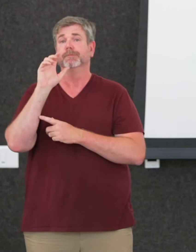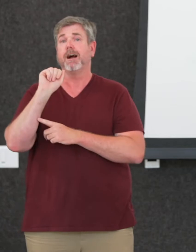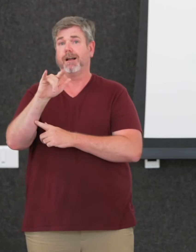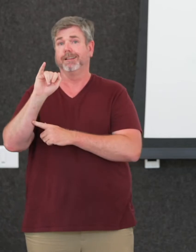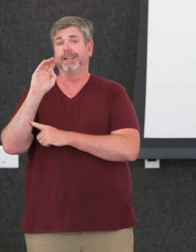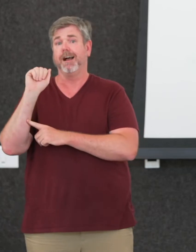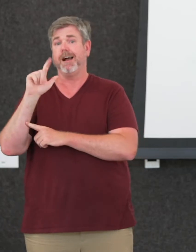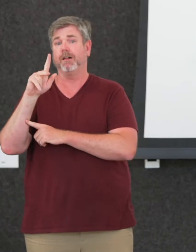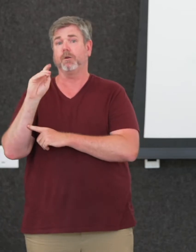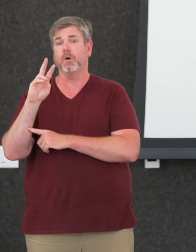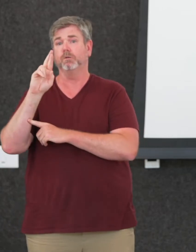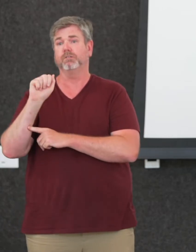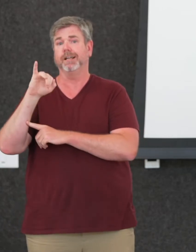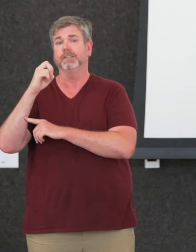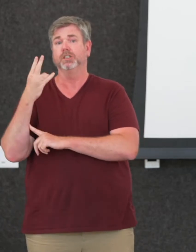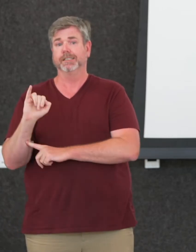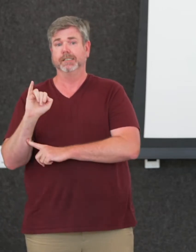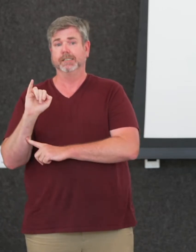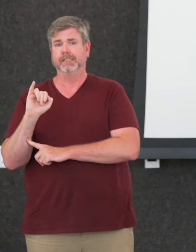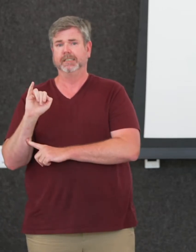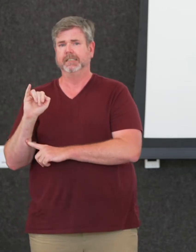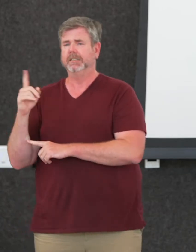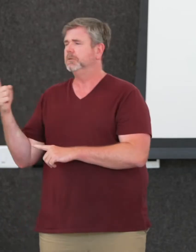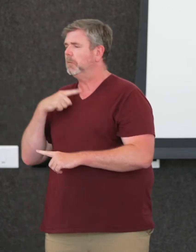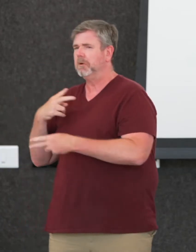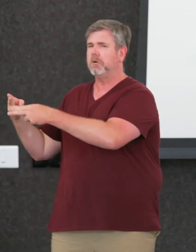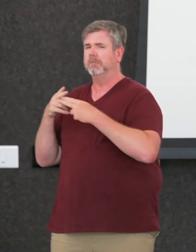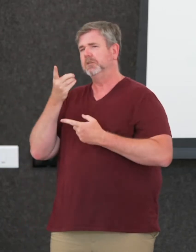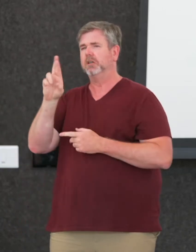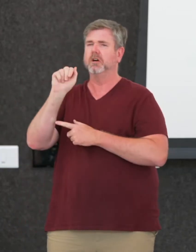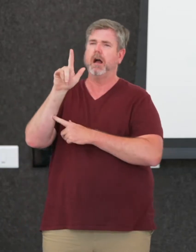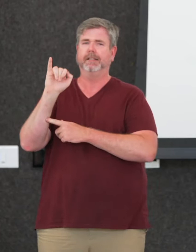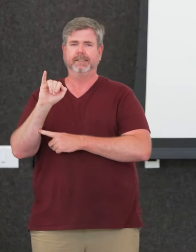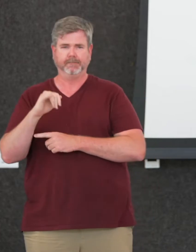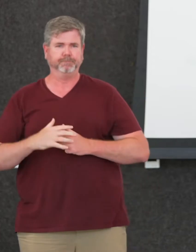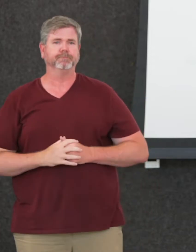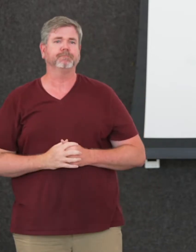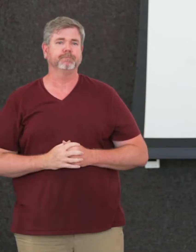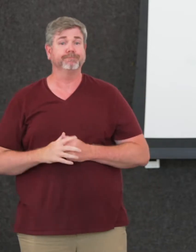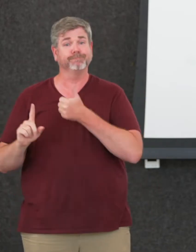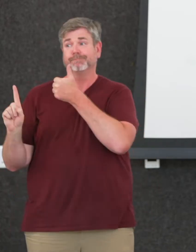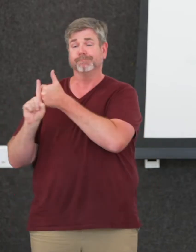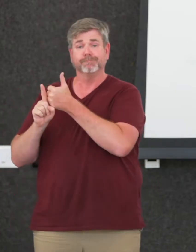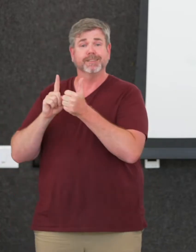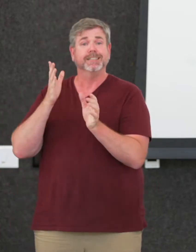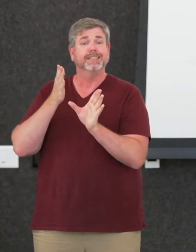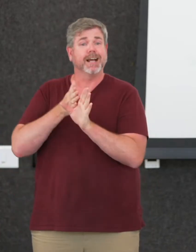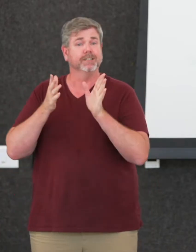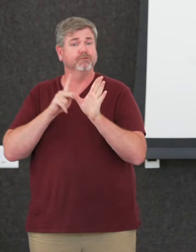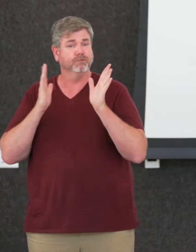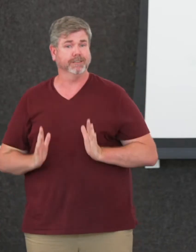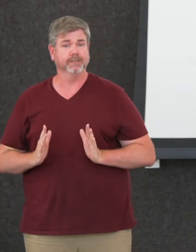who just said I could call him Dr. Ali, which I really appreciate, who's an adolescent psychiatrist and the chief of substance